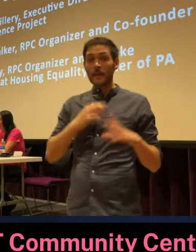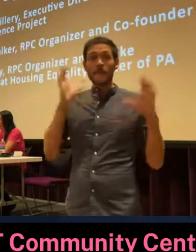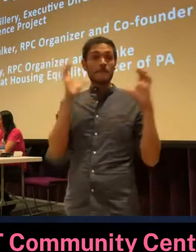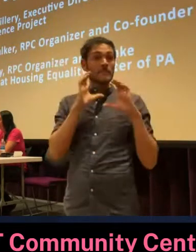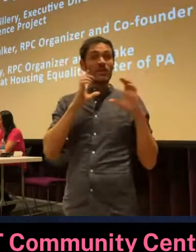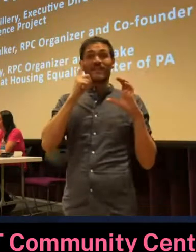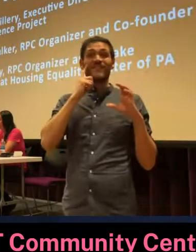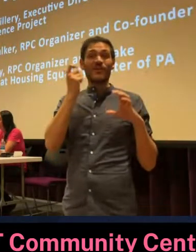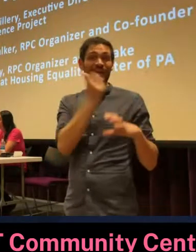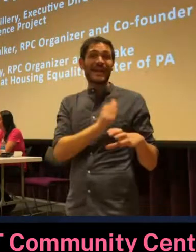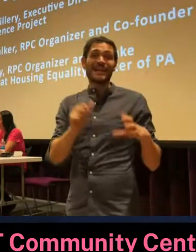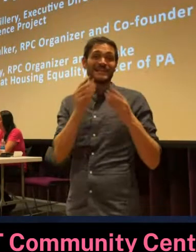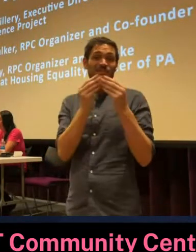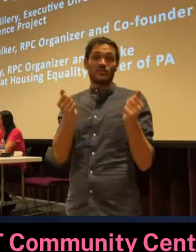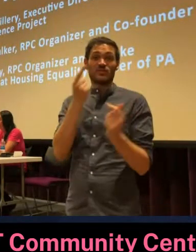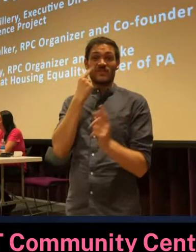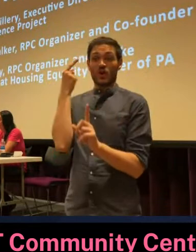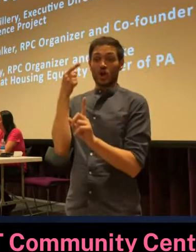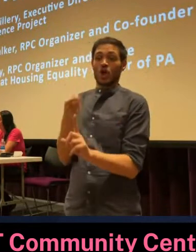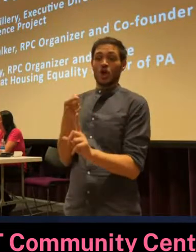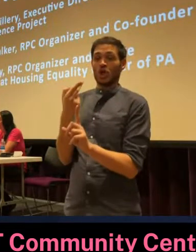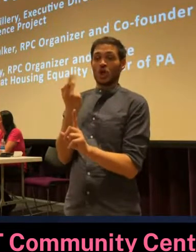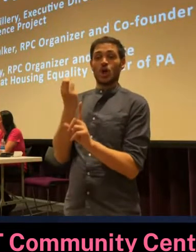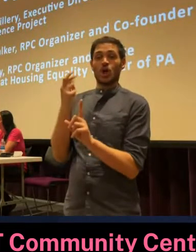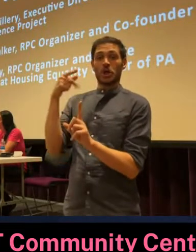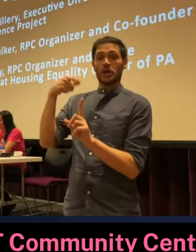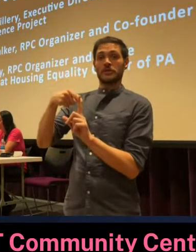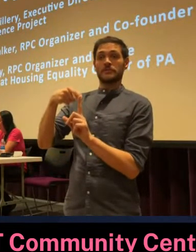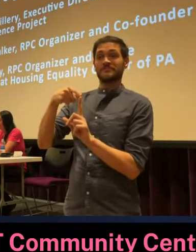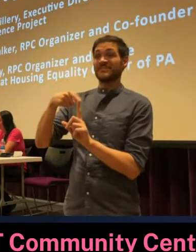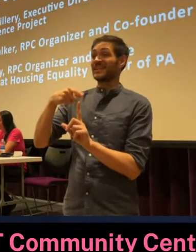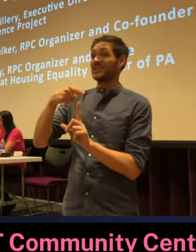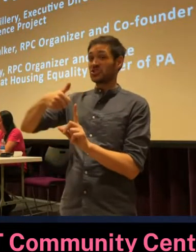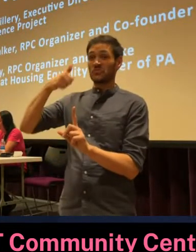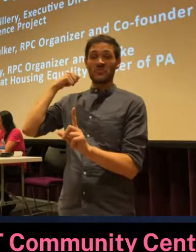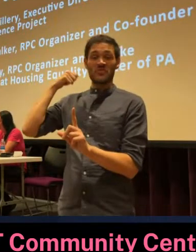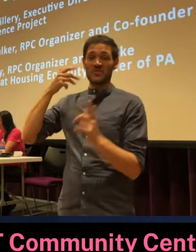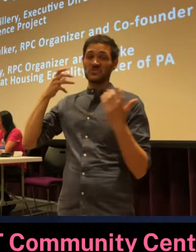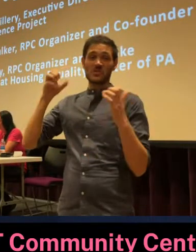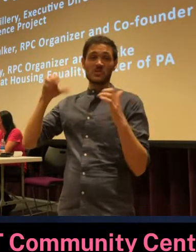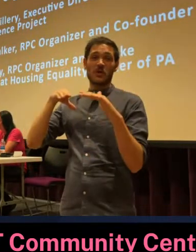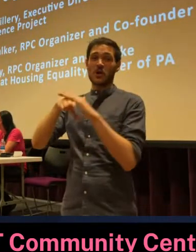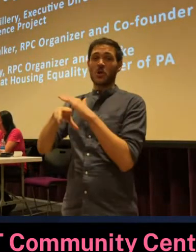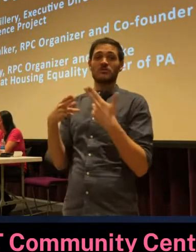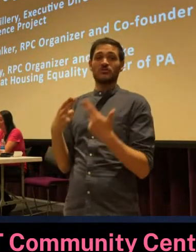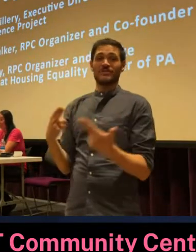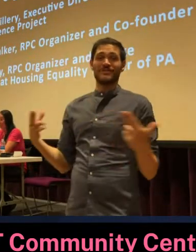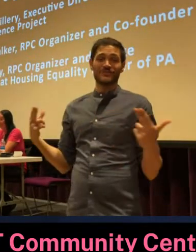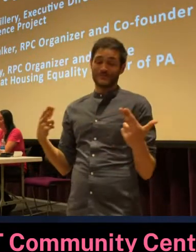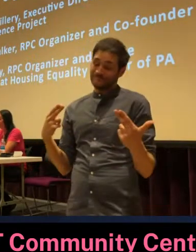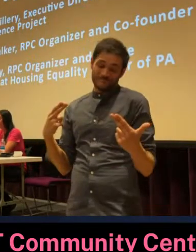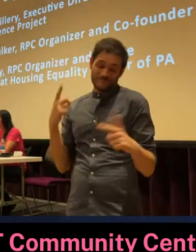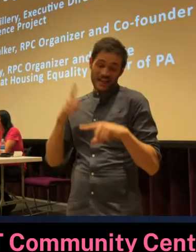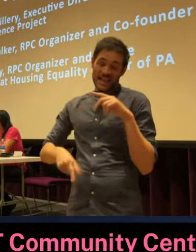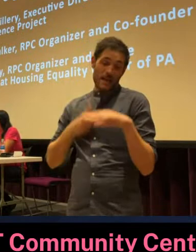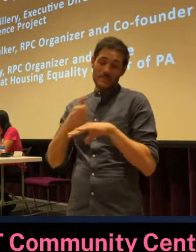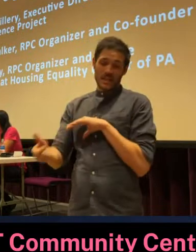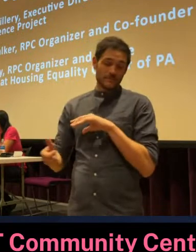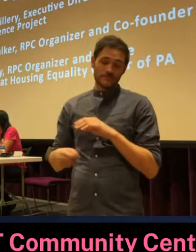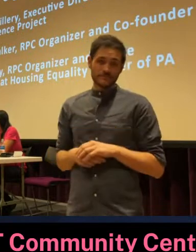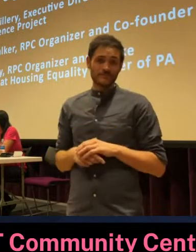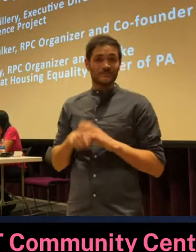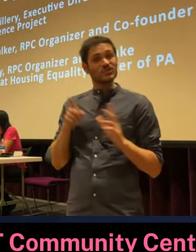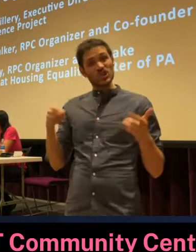any solution for her. She won't go into the shelters. I don't blame her. She's somewhat